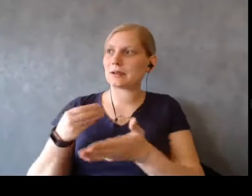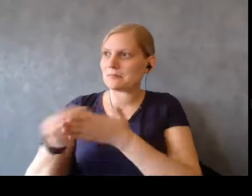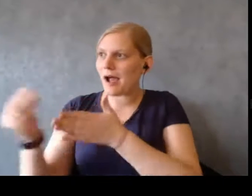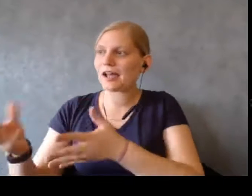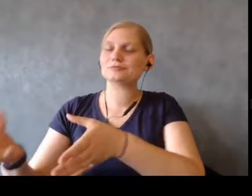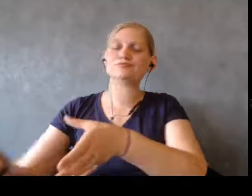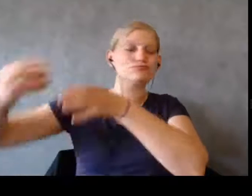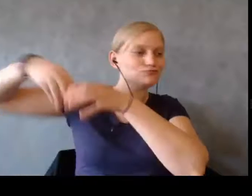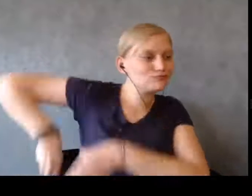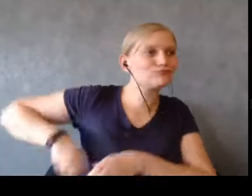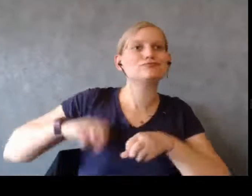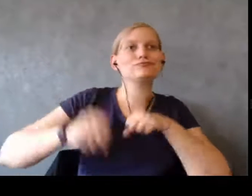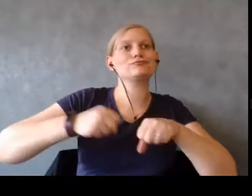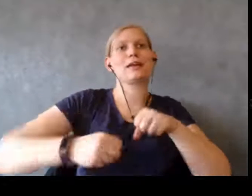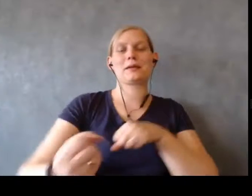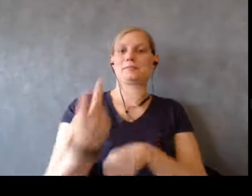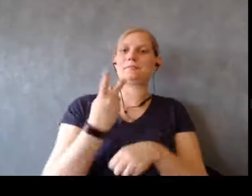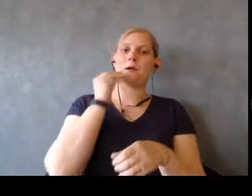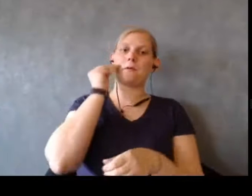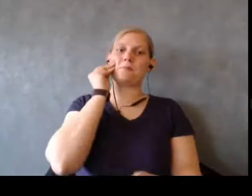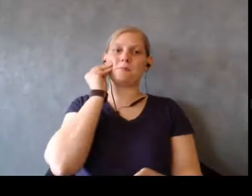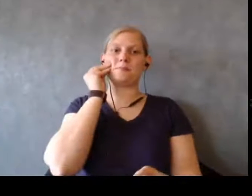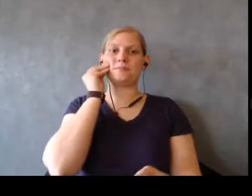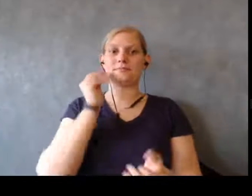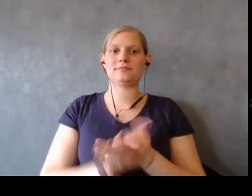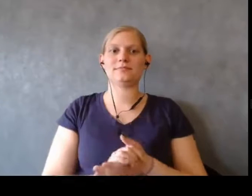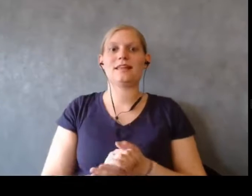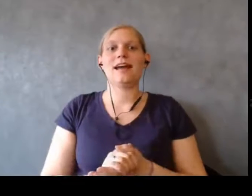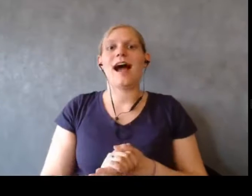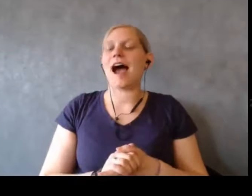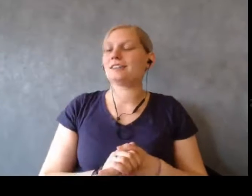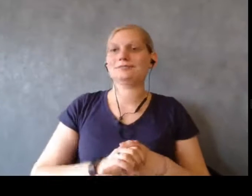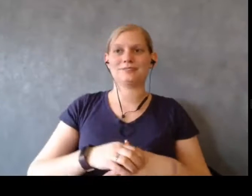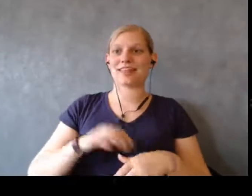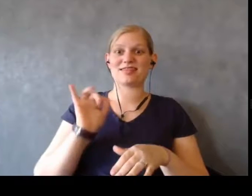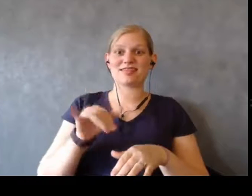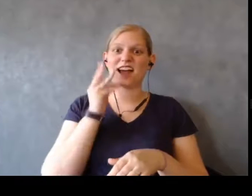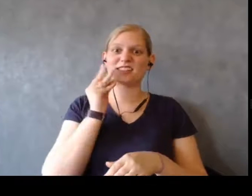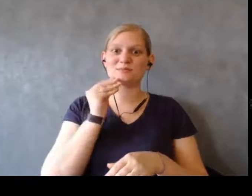told anyone ever. My mom will find out when she hears this talk.